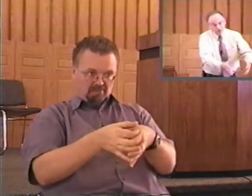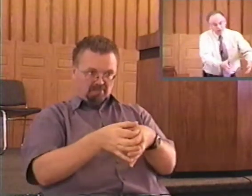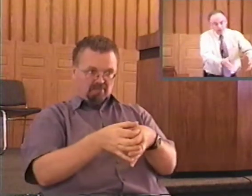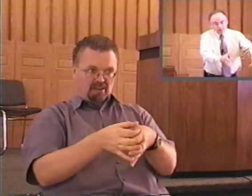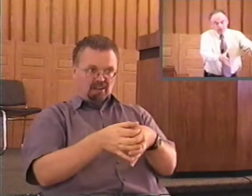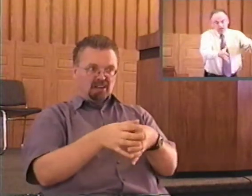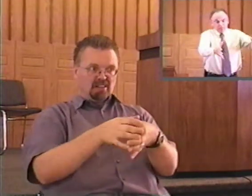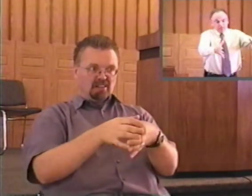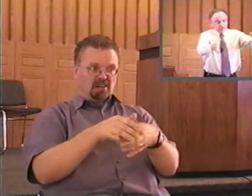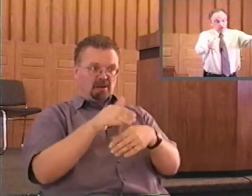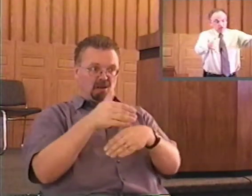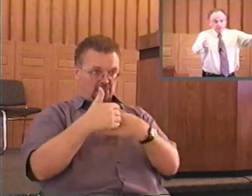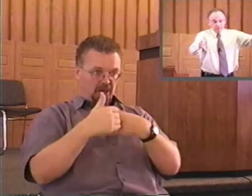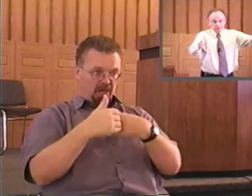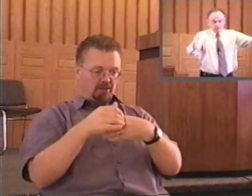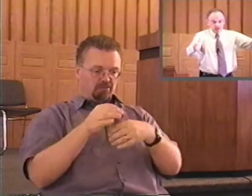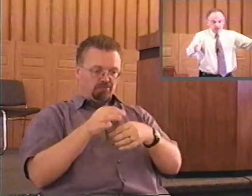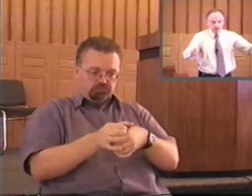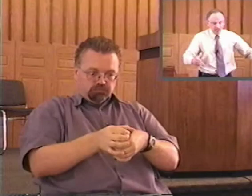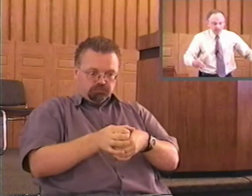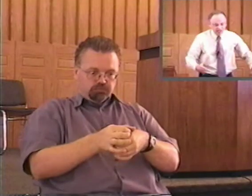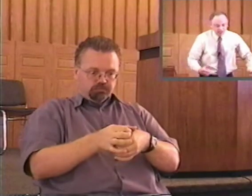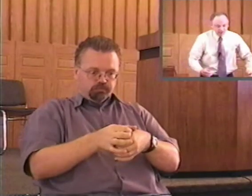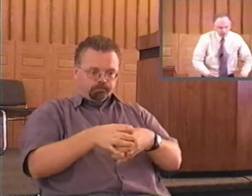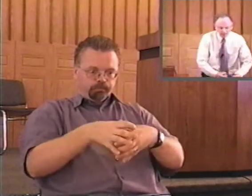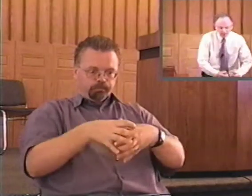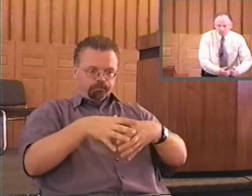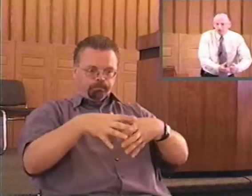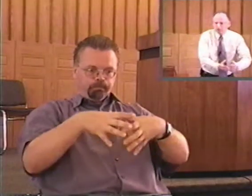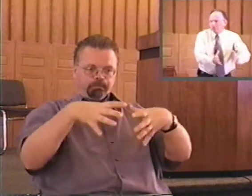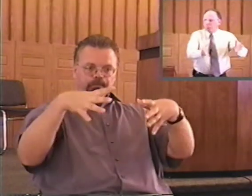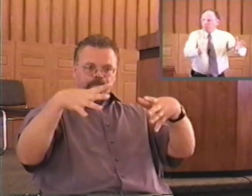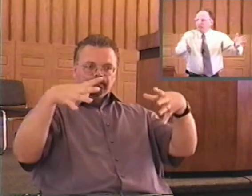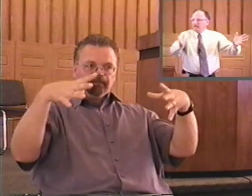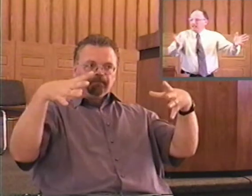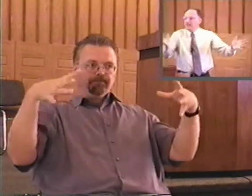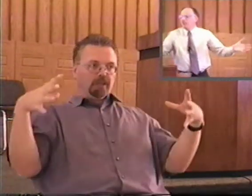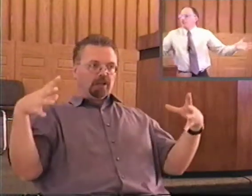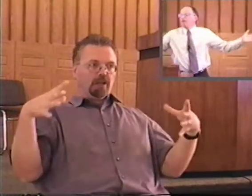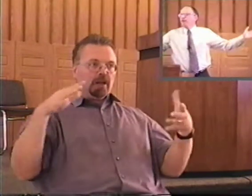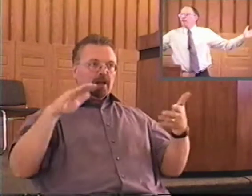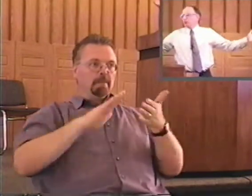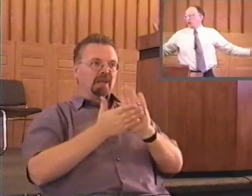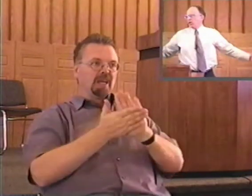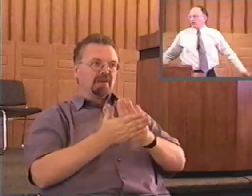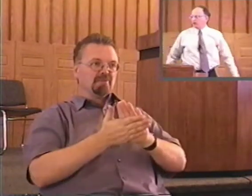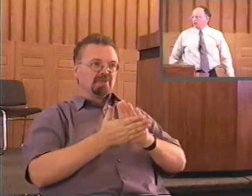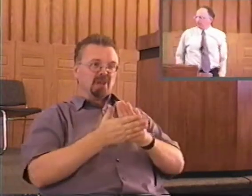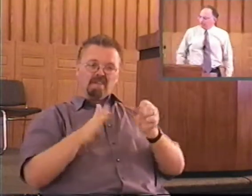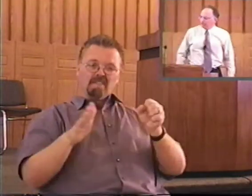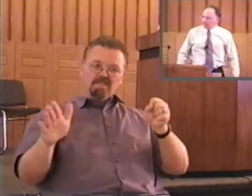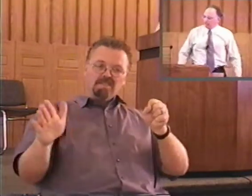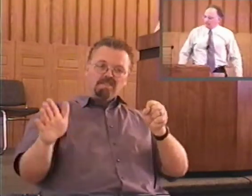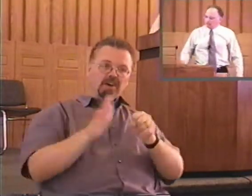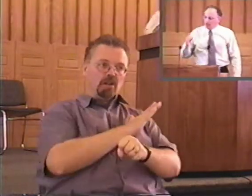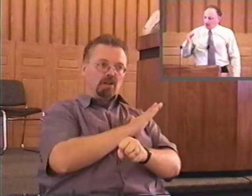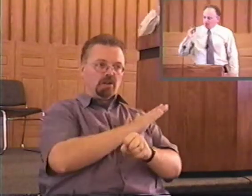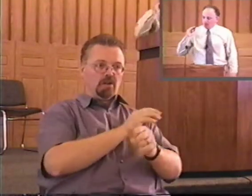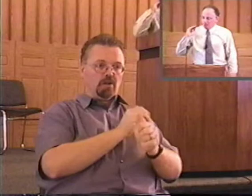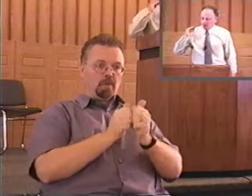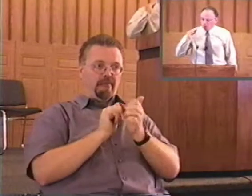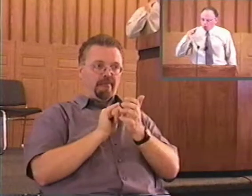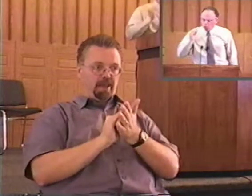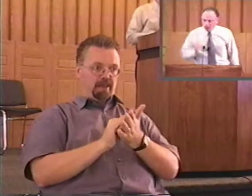lump of dough, and it becomes very, very big, and it becomes completely infiltrated by the